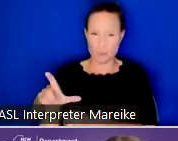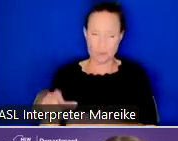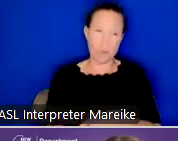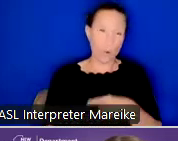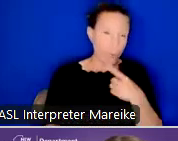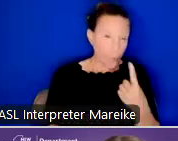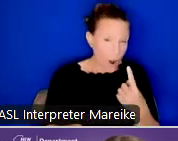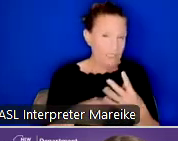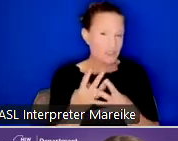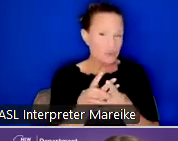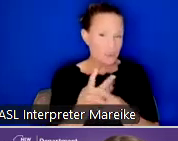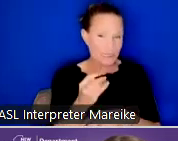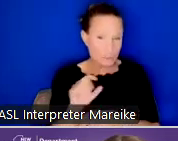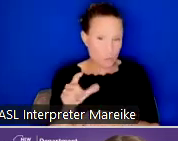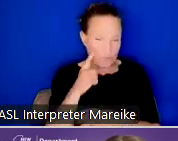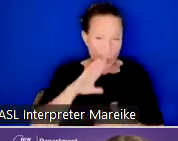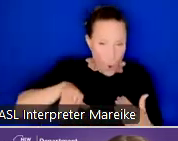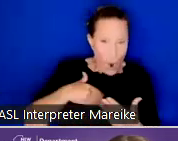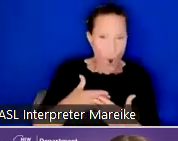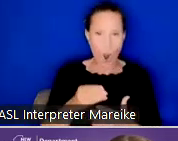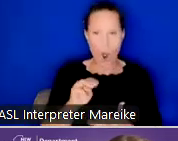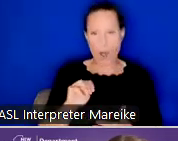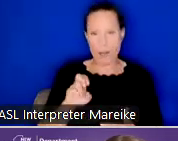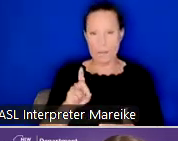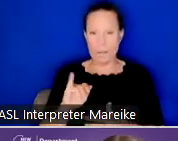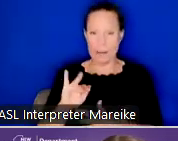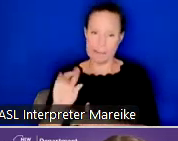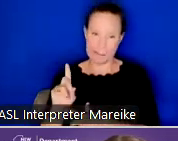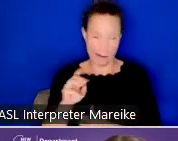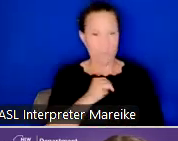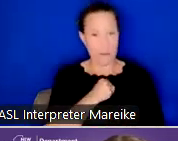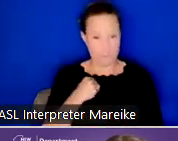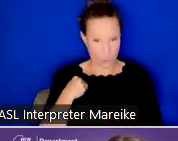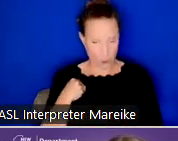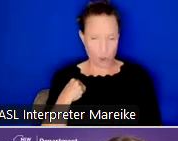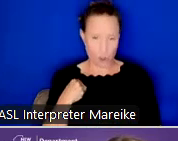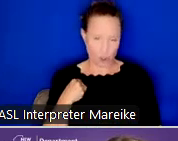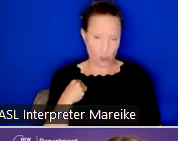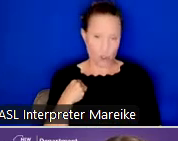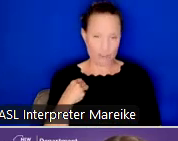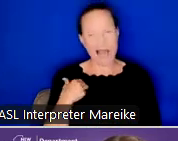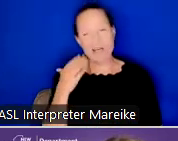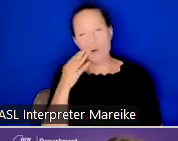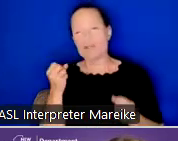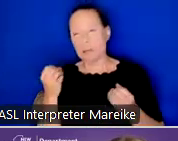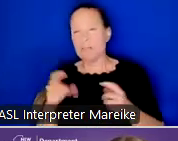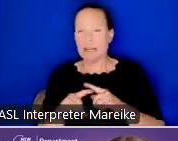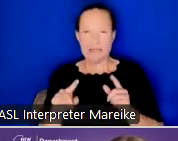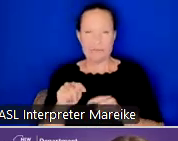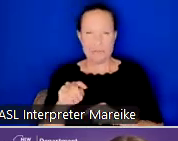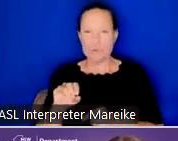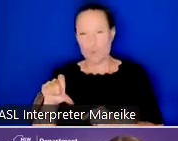all of Medicaid, that Medicaid members that we're using. I know there's a lot of screening tools out